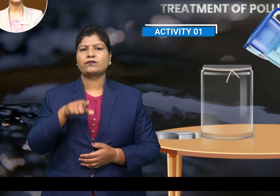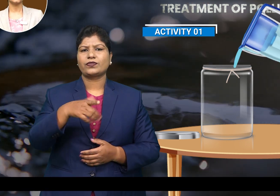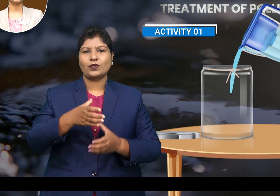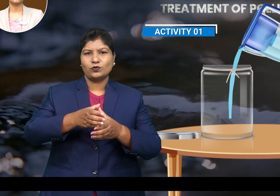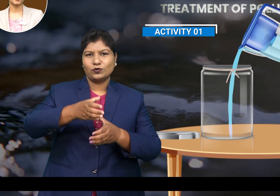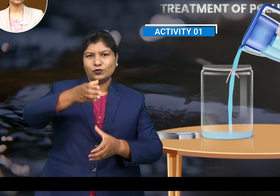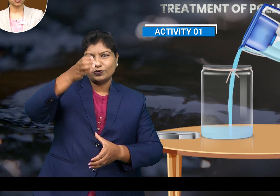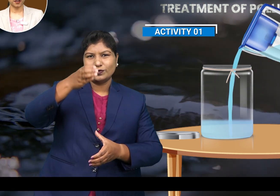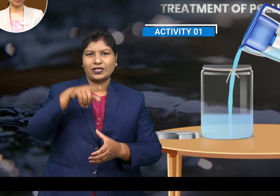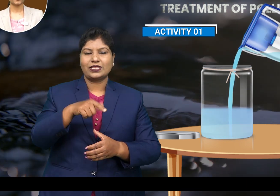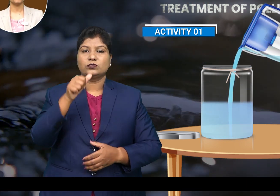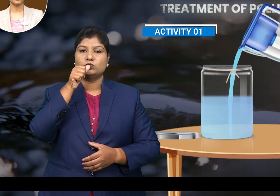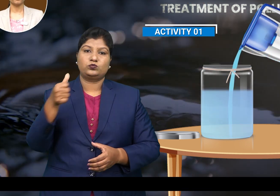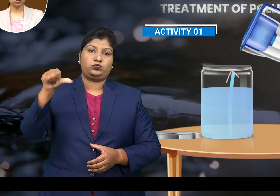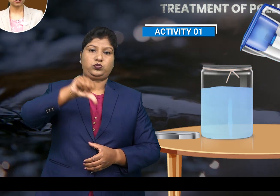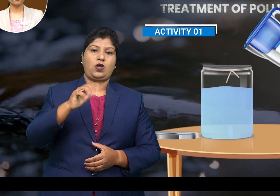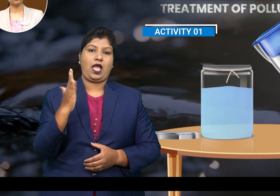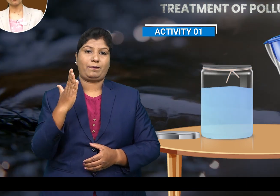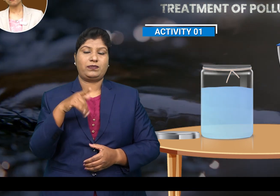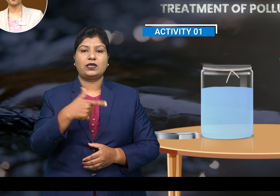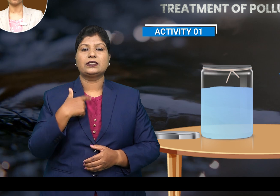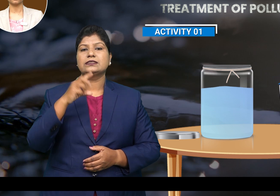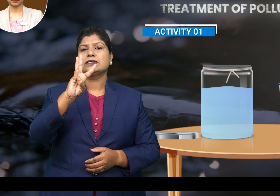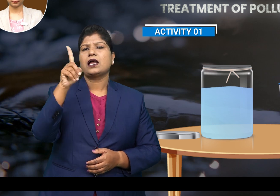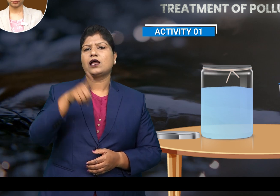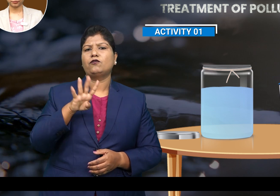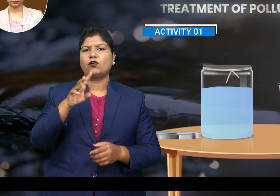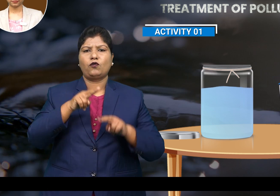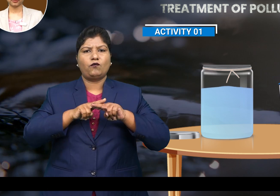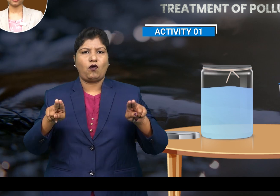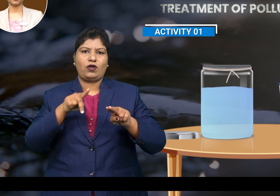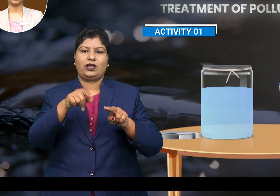Fill a large glass jar 3/4 full of water.